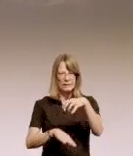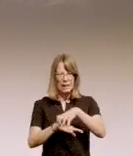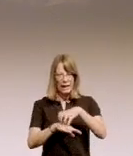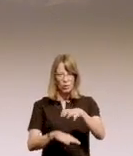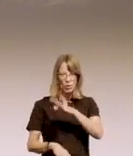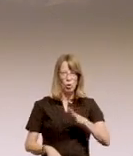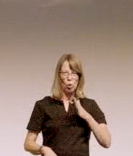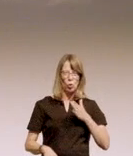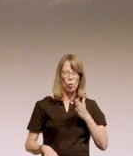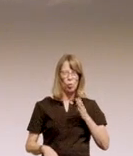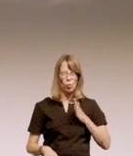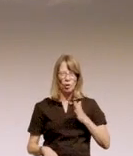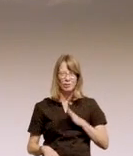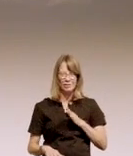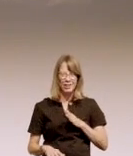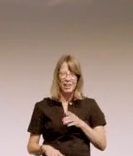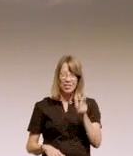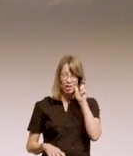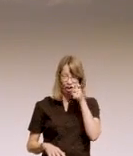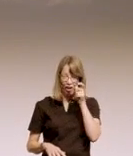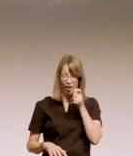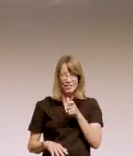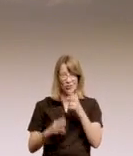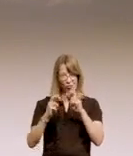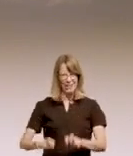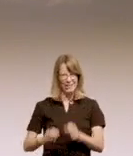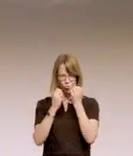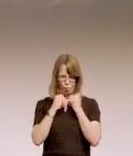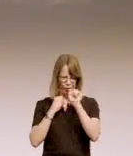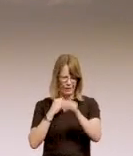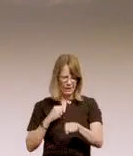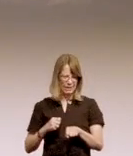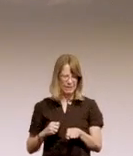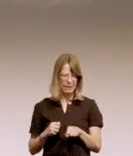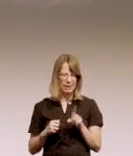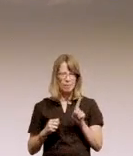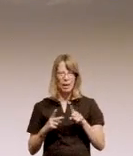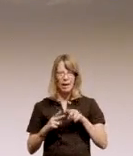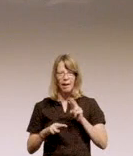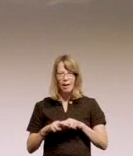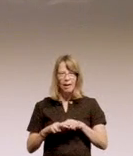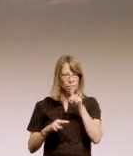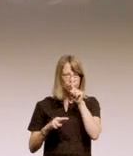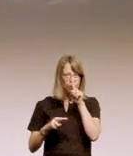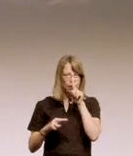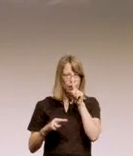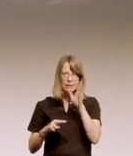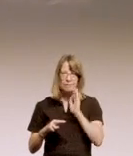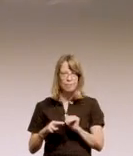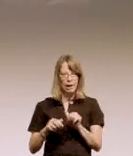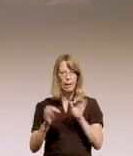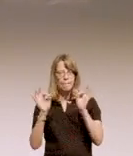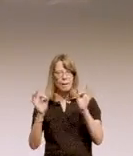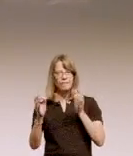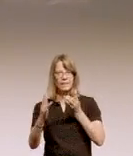that. It doesn't matter how accessible we make a system if we don't get the underlying